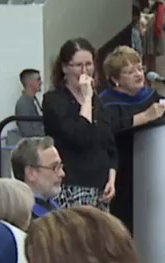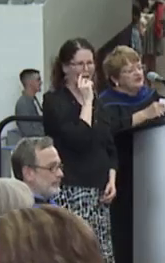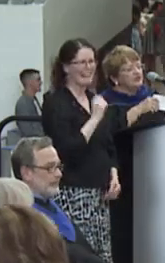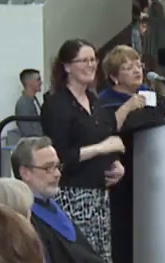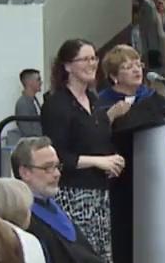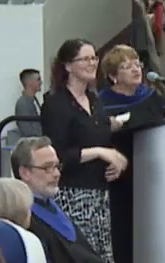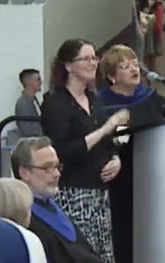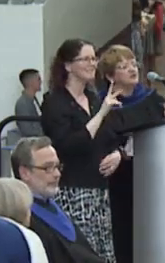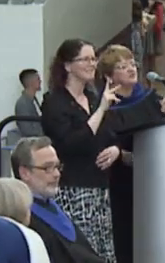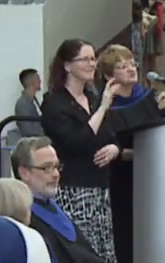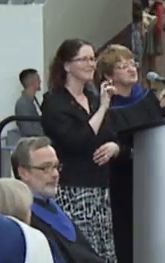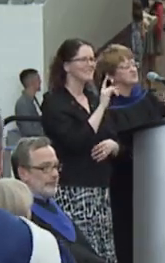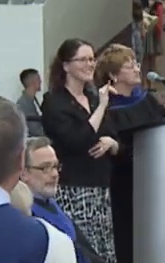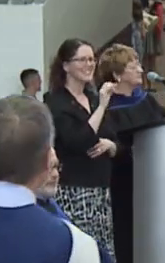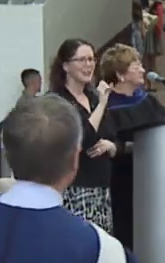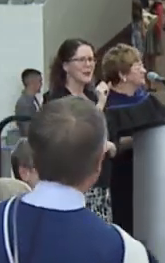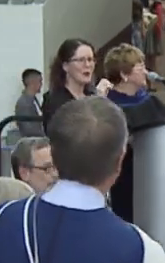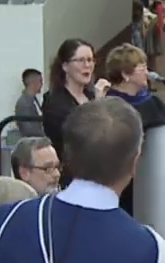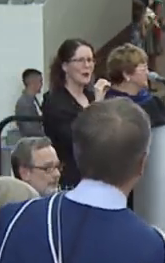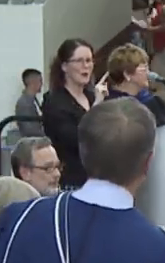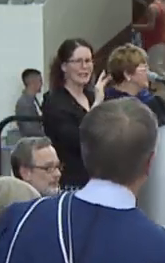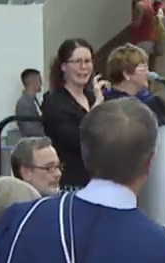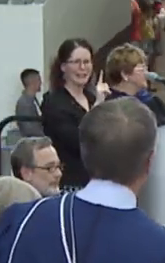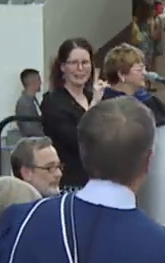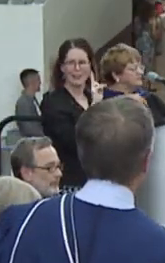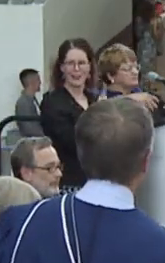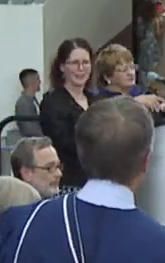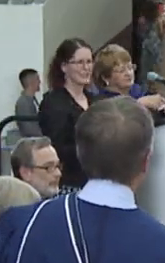Kelsey O'Neill with honors.